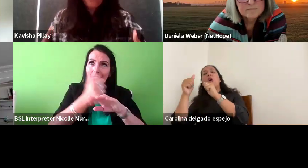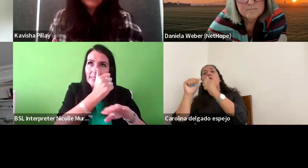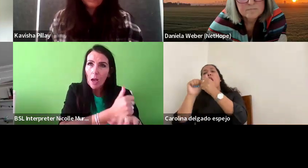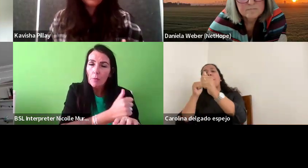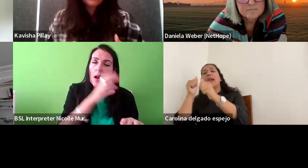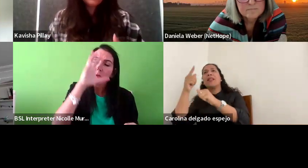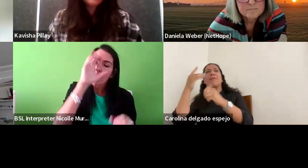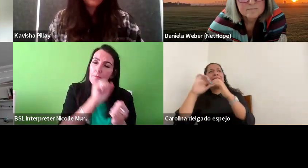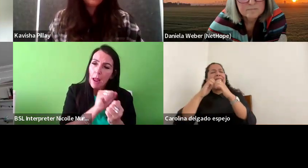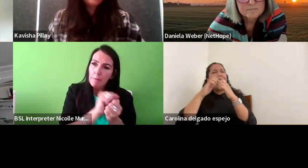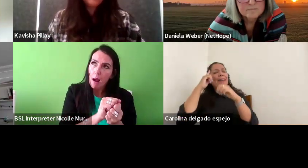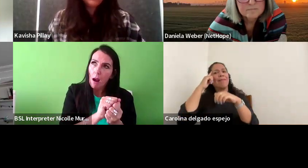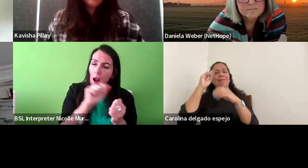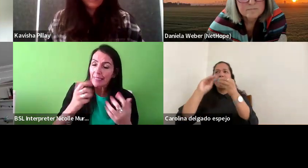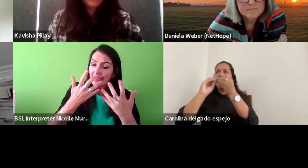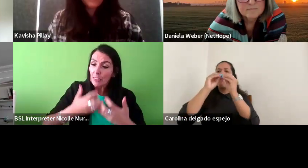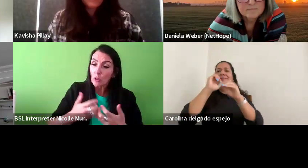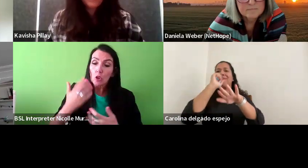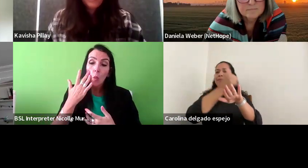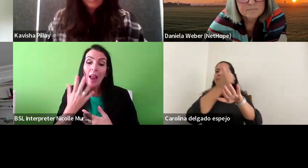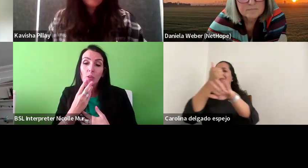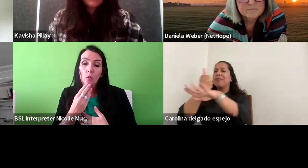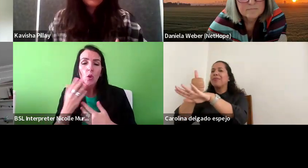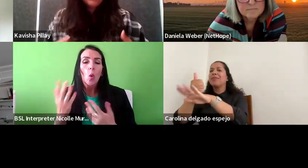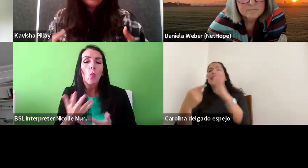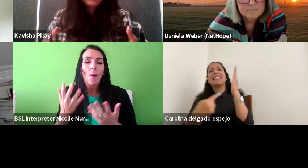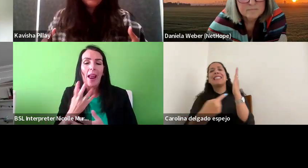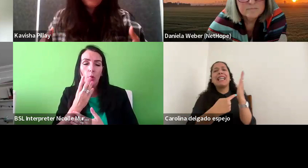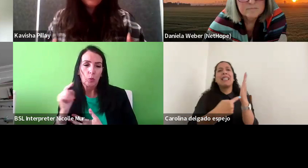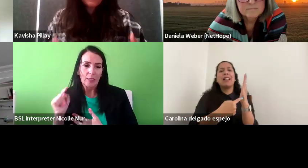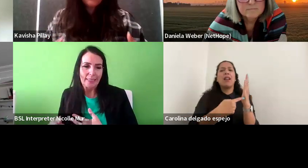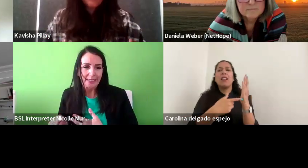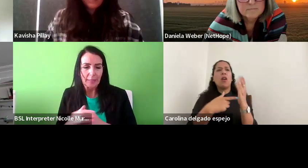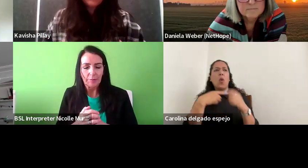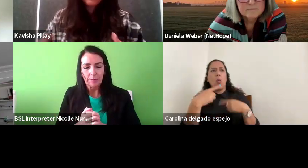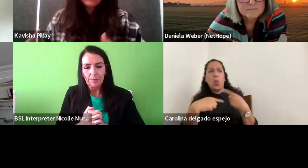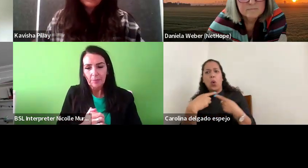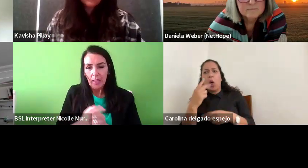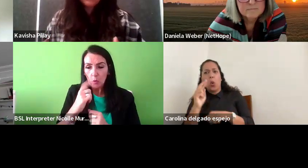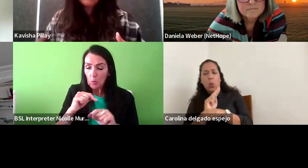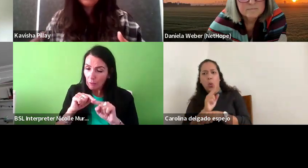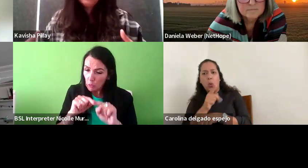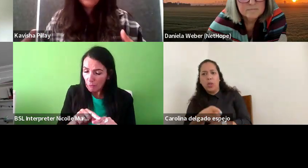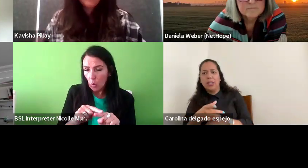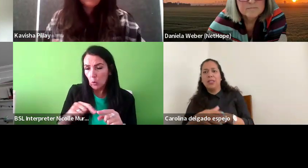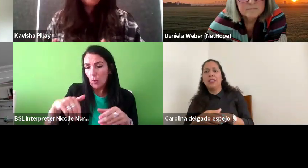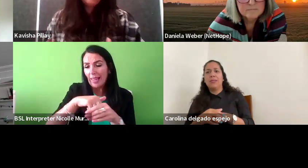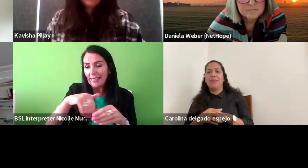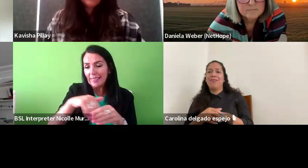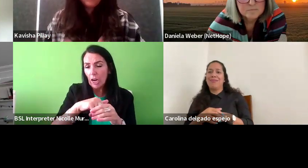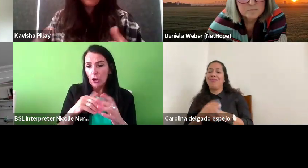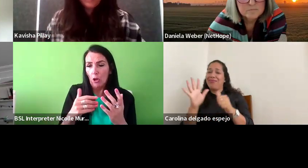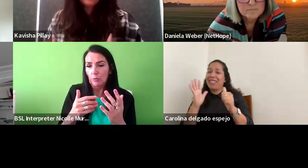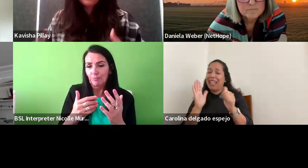of the context that this technology is being applied within, and that they're also then compliant with internal